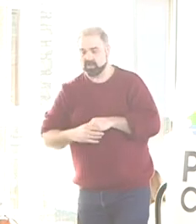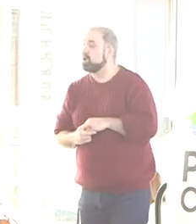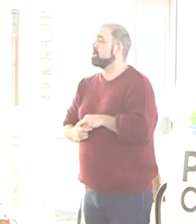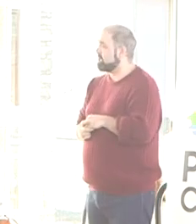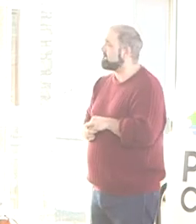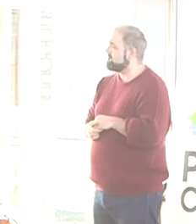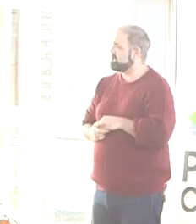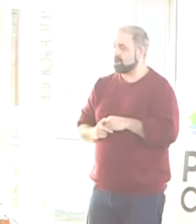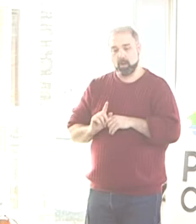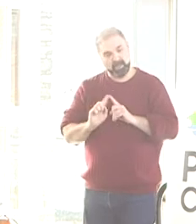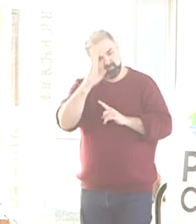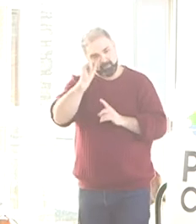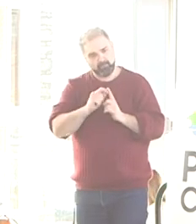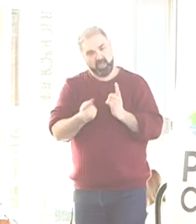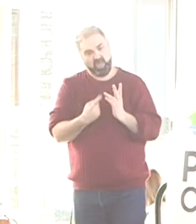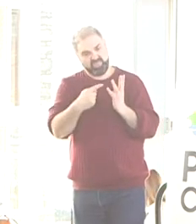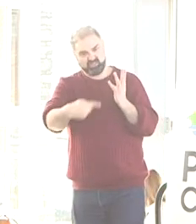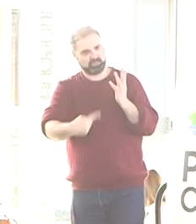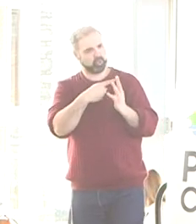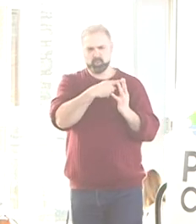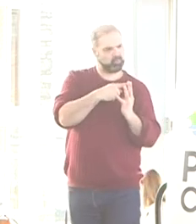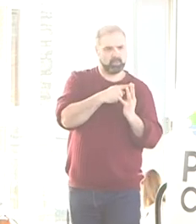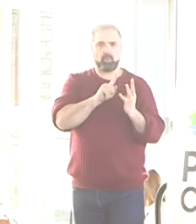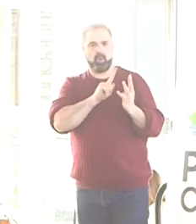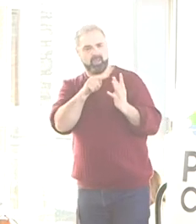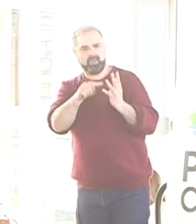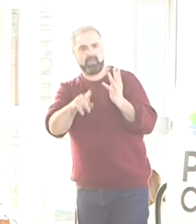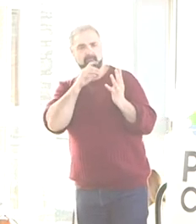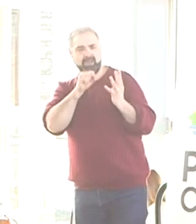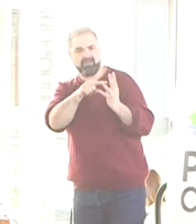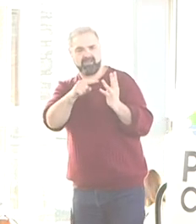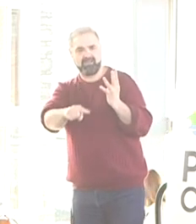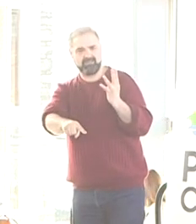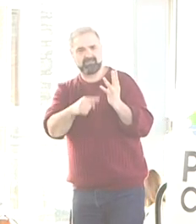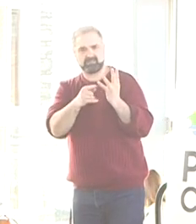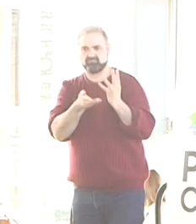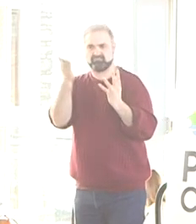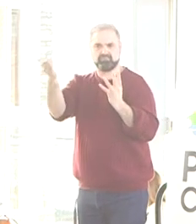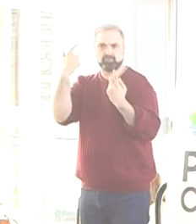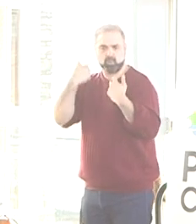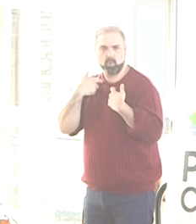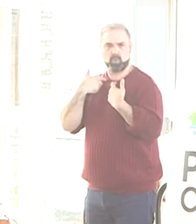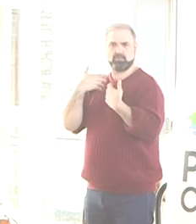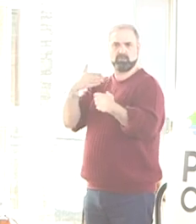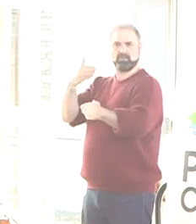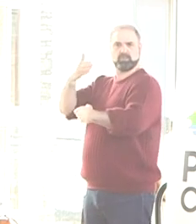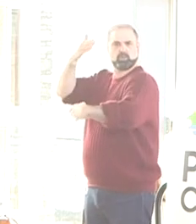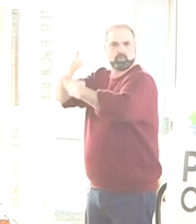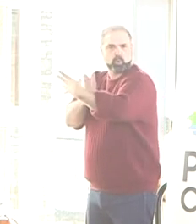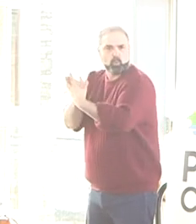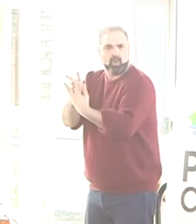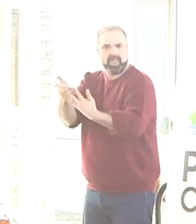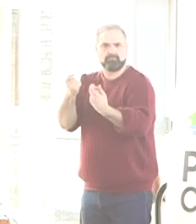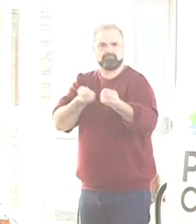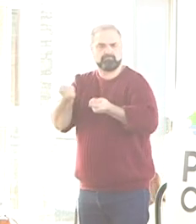other ones because the men who took them, the teenagers who took them, and Stonewall, who managed the